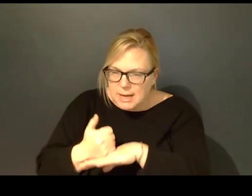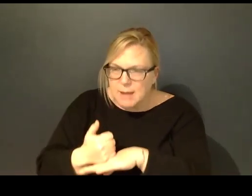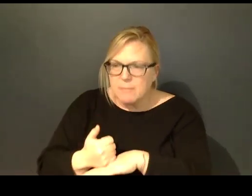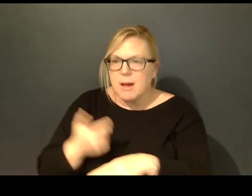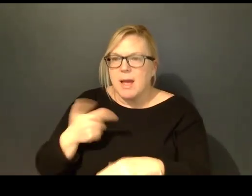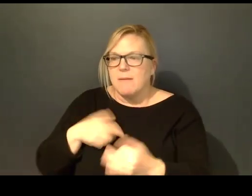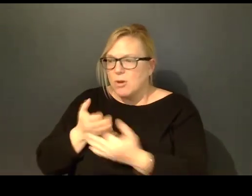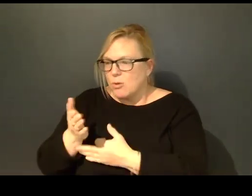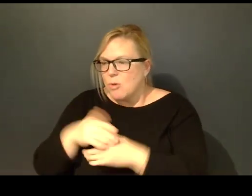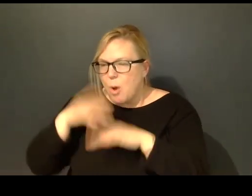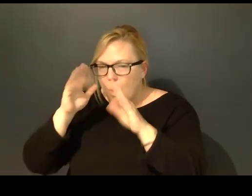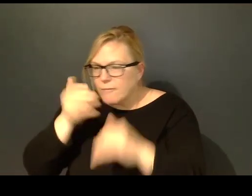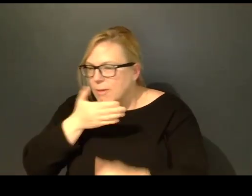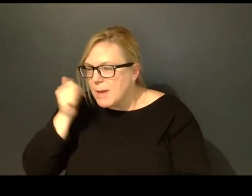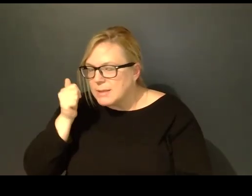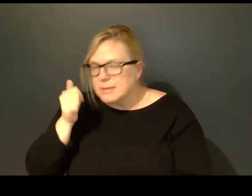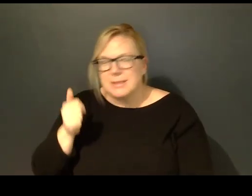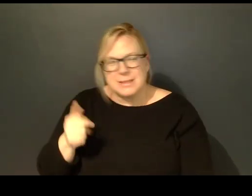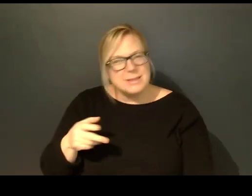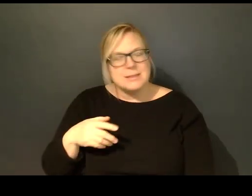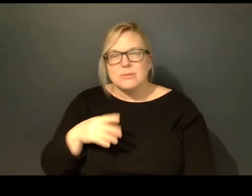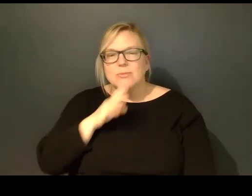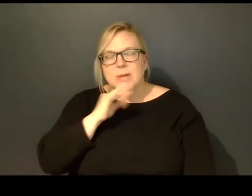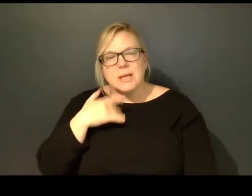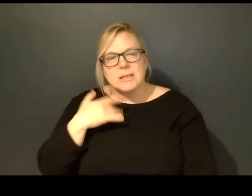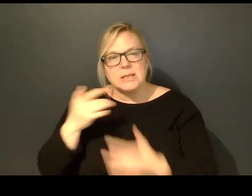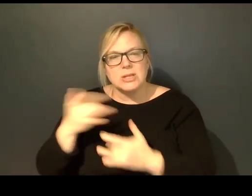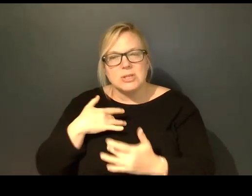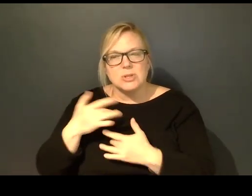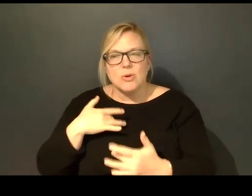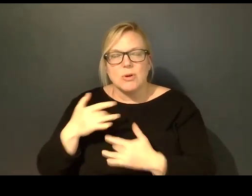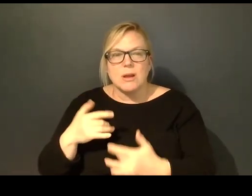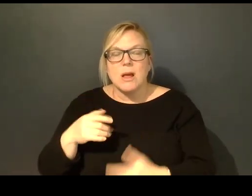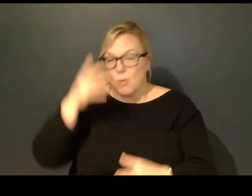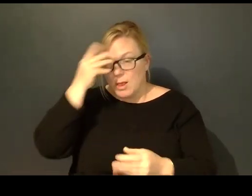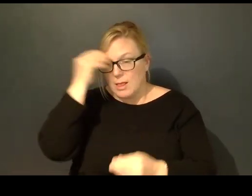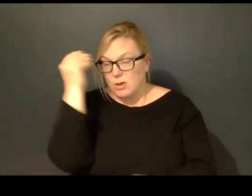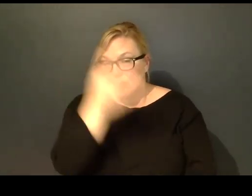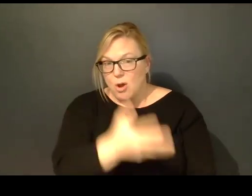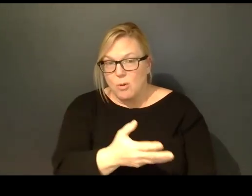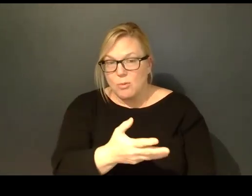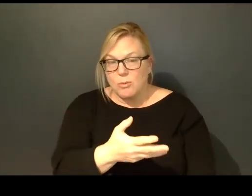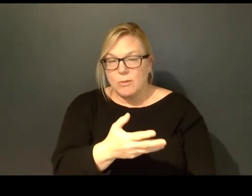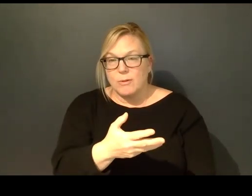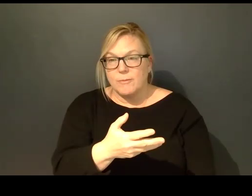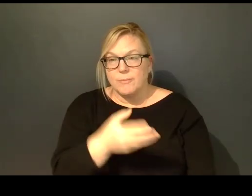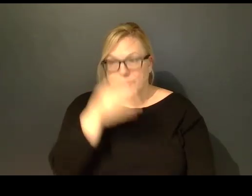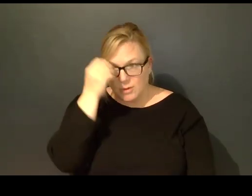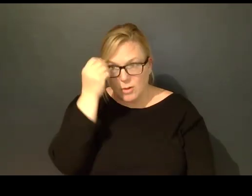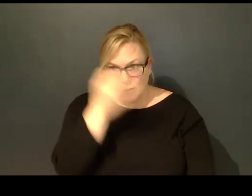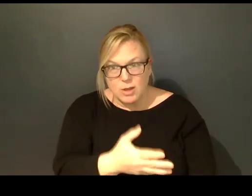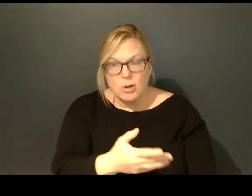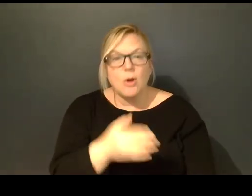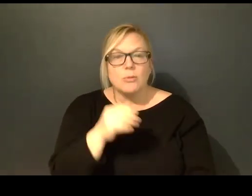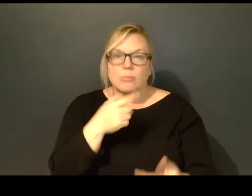best? So yeah, it's certainly of concern, and I just wanted to let you know that yeah, we are working on that, and that is